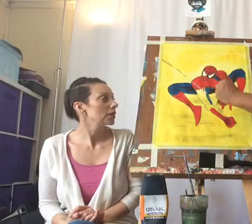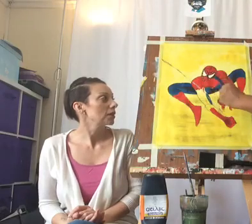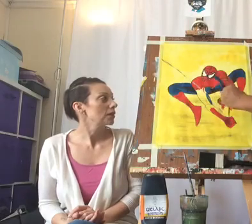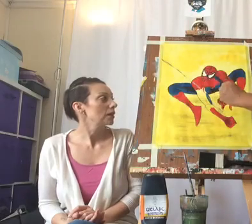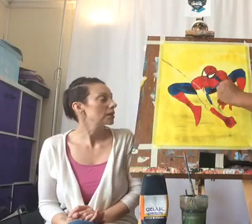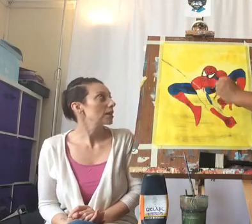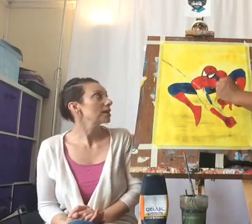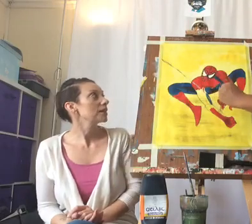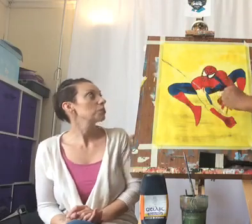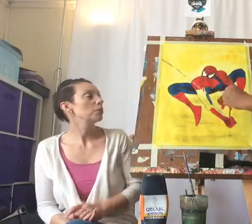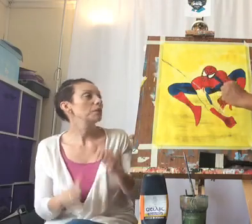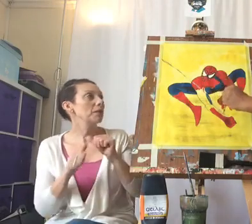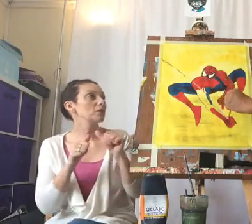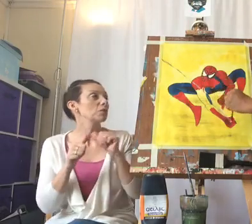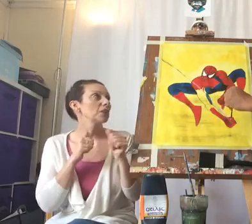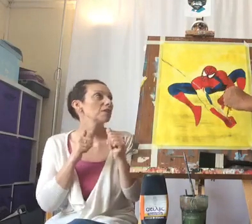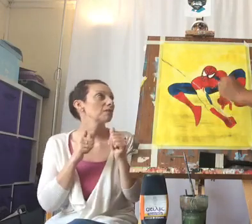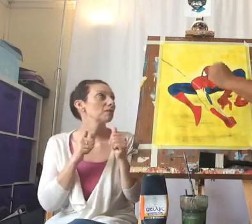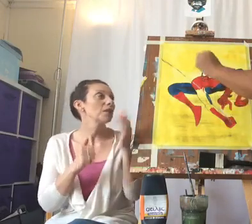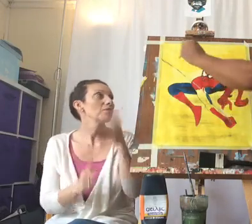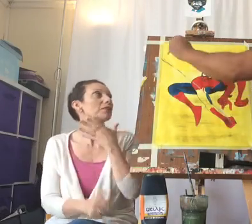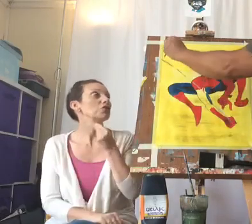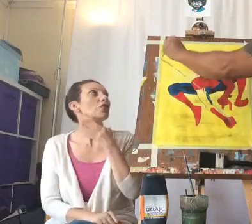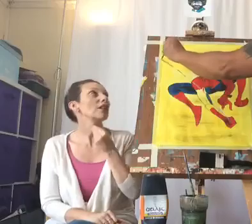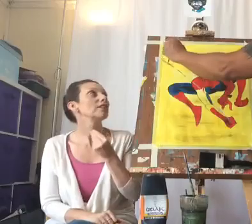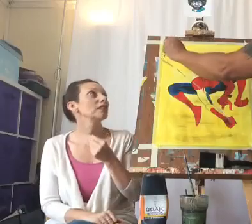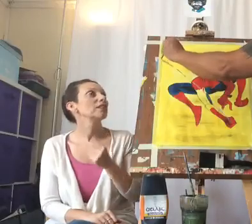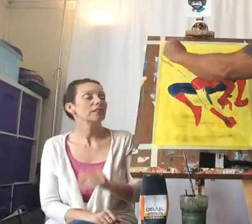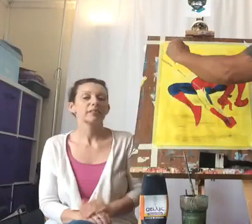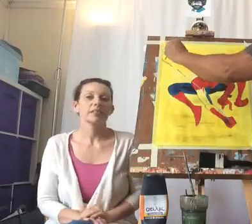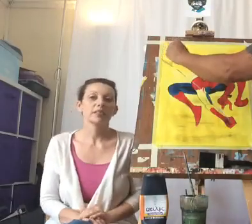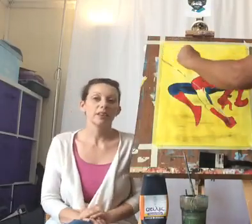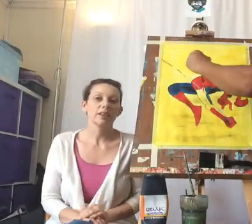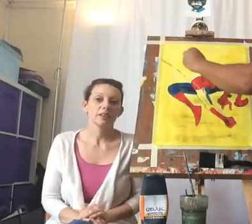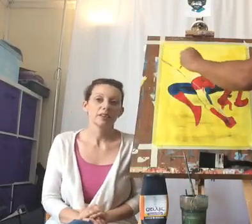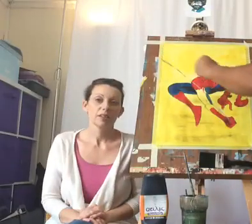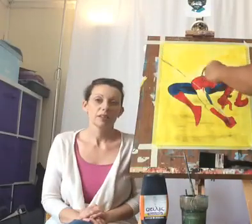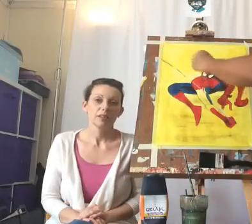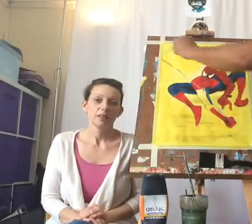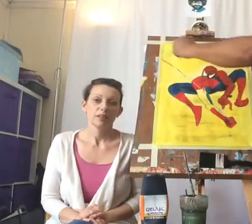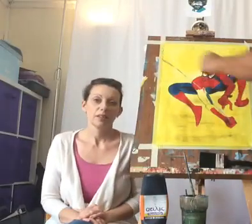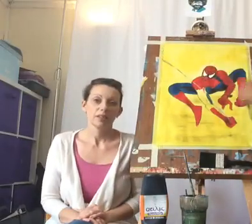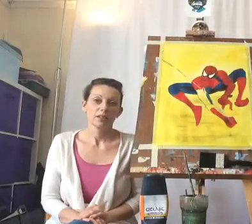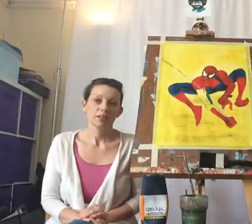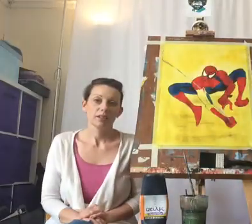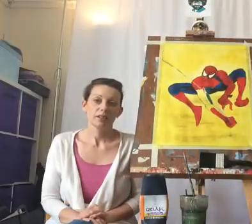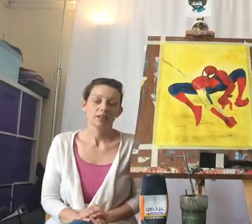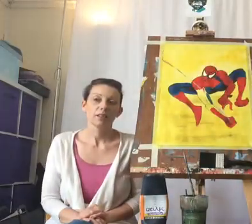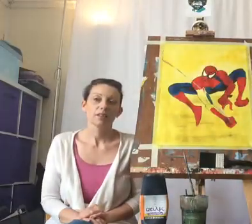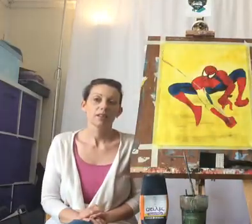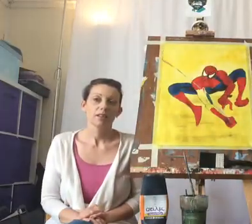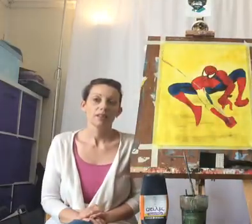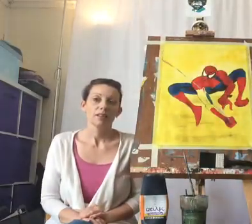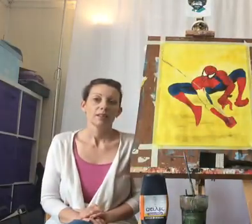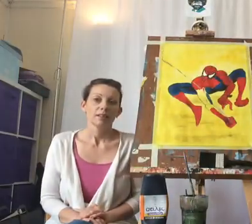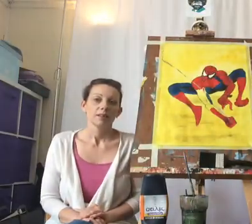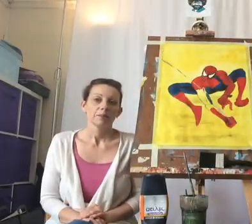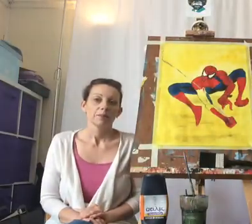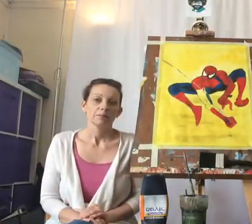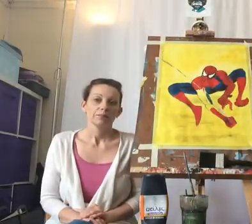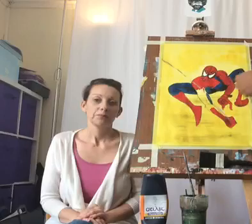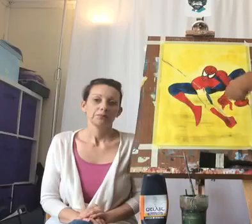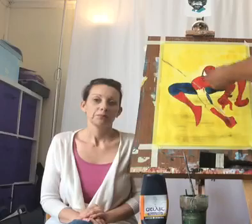probably not. I guess that's probably best off done when everything's dry. When everything's dry, yeah, you can put your sort of web in there,